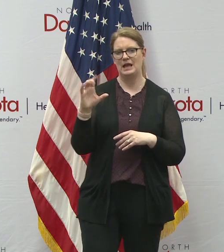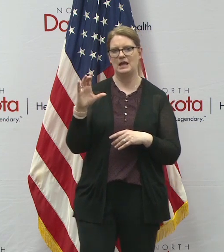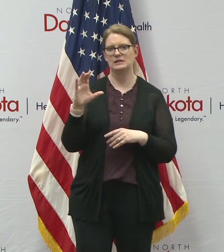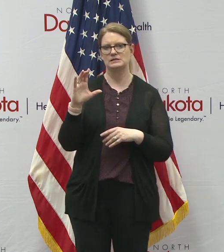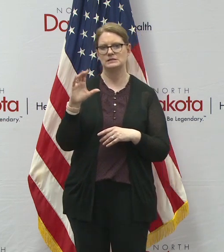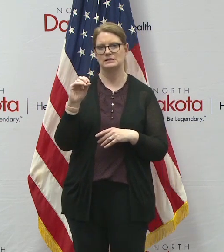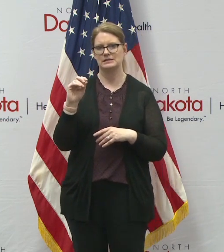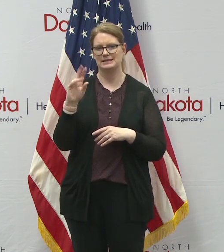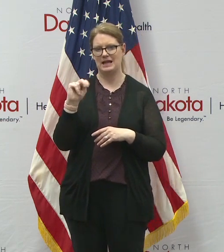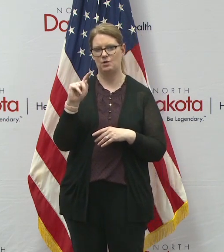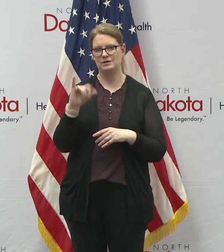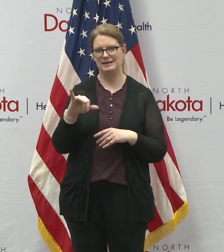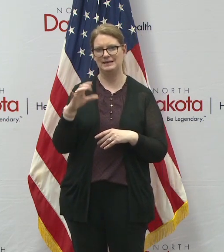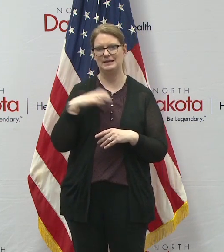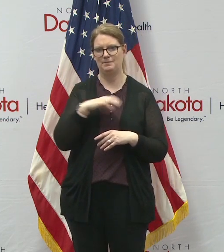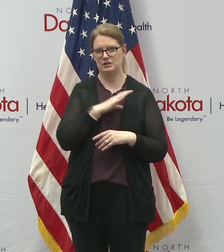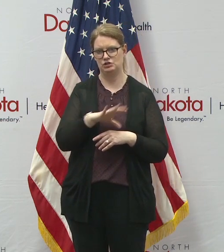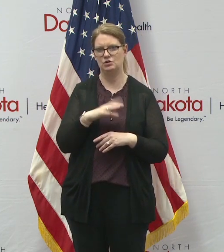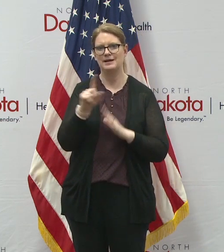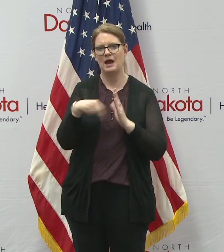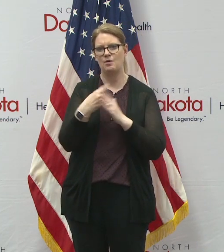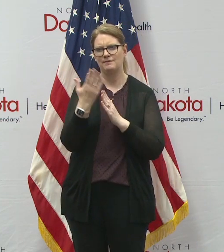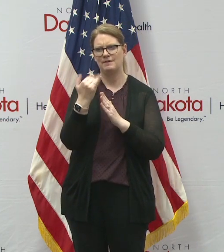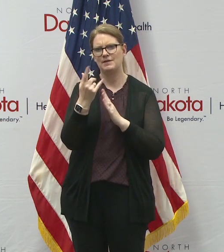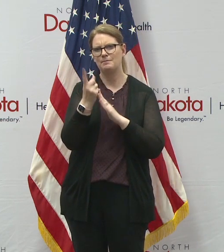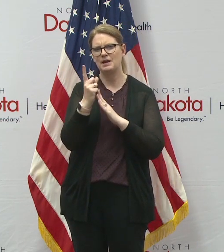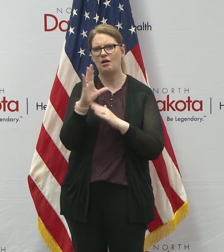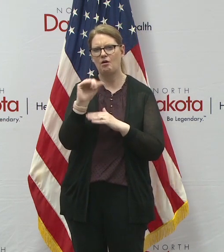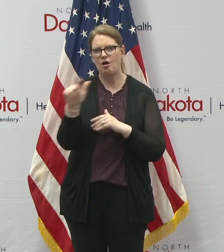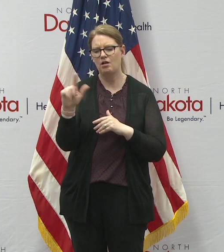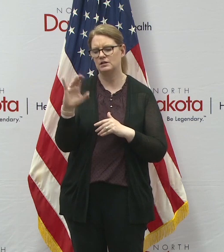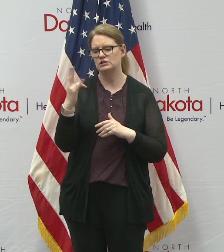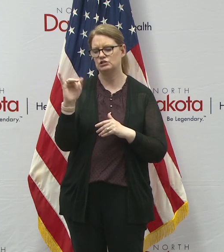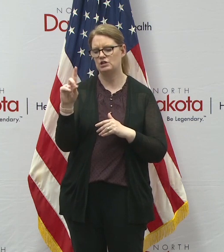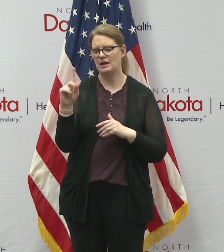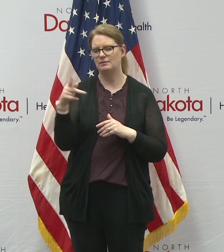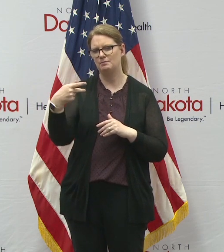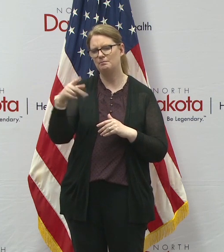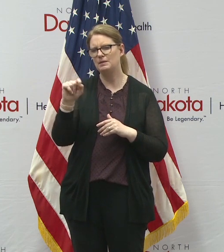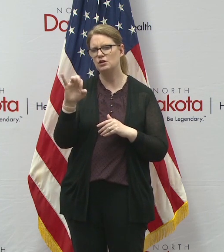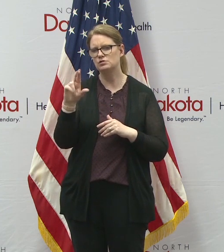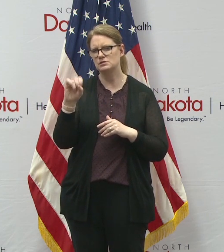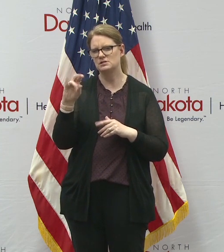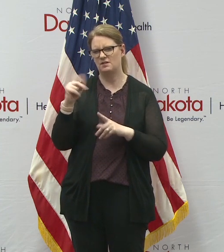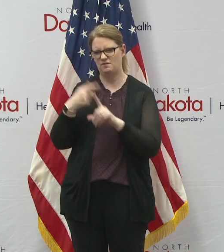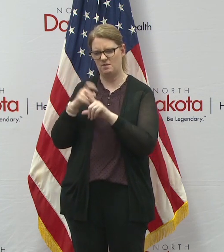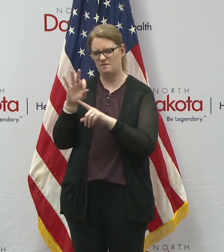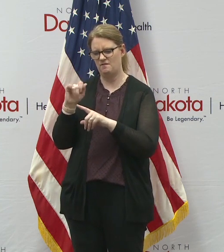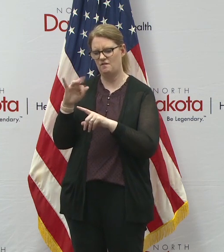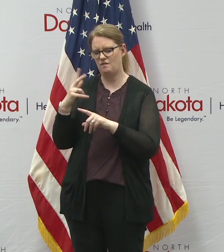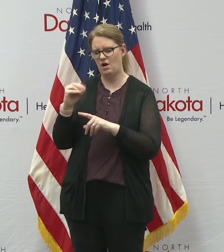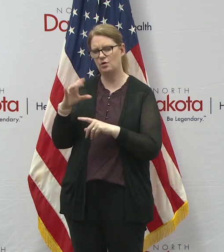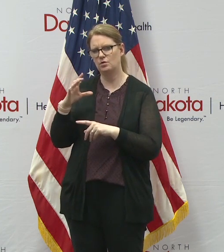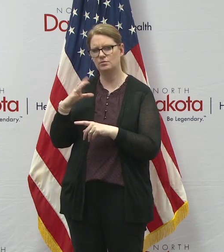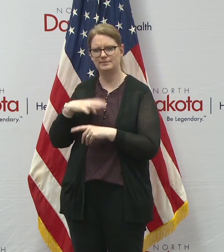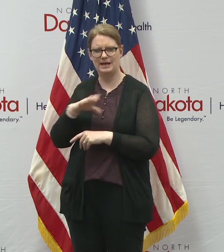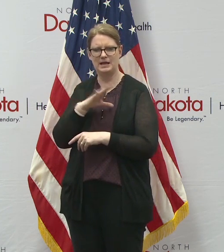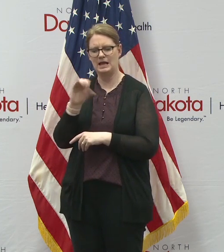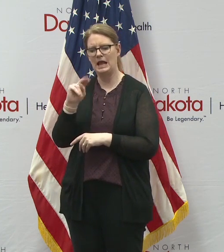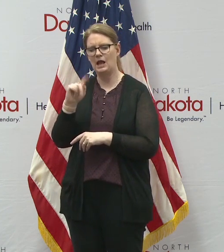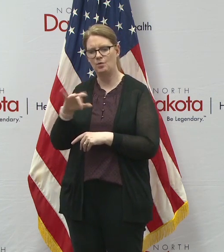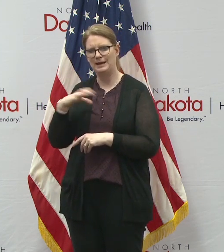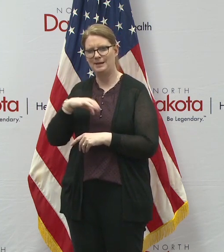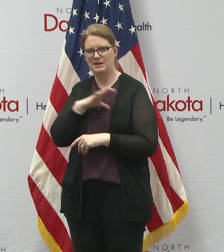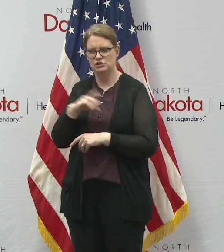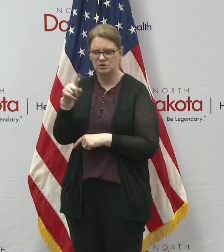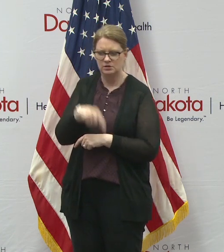Chad Peterson, hour and 15-minute call. I think we're all on the same page in terms of what we want to accomplish. I think there was a lot of